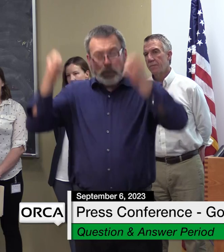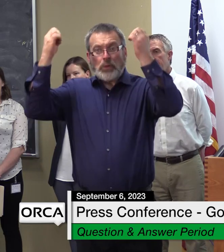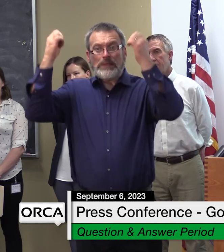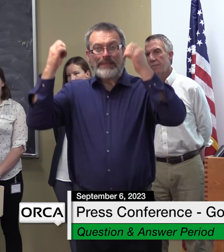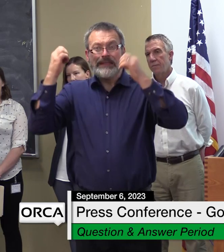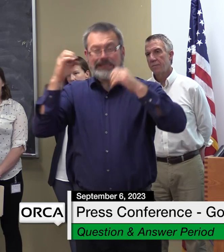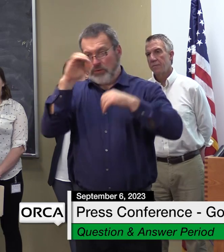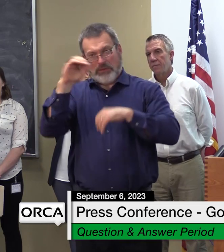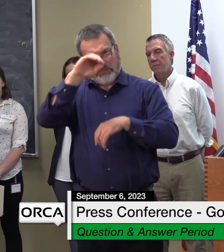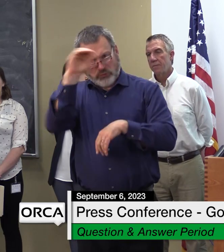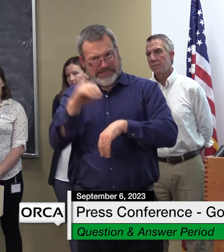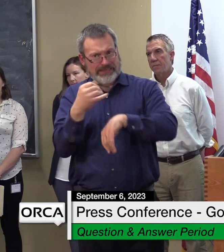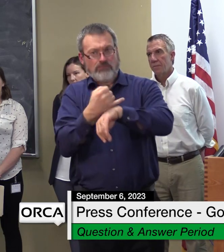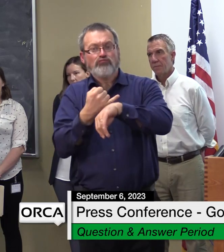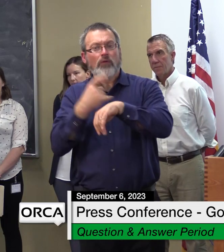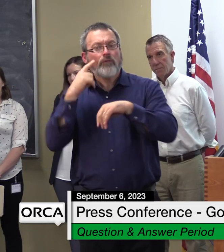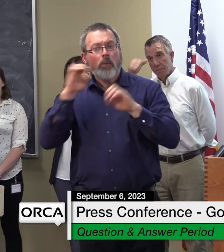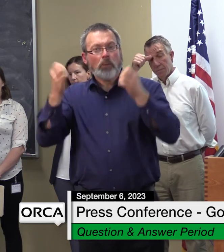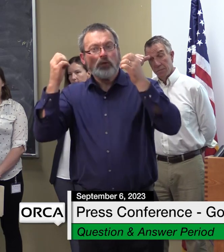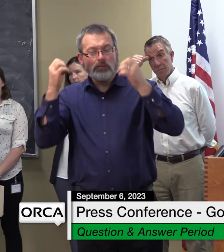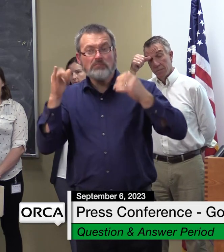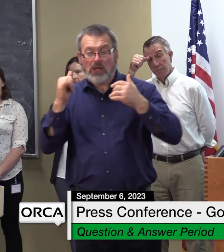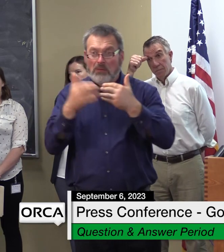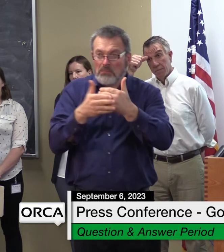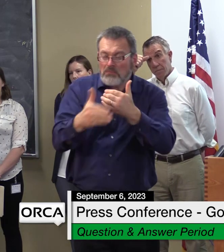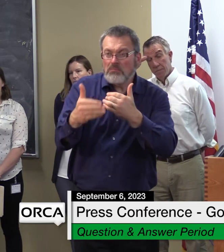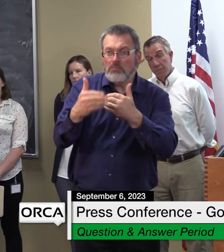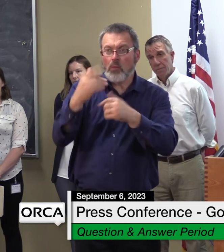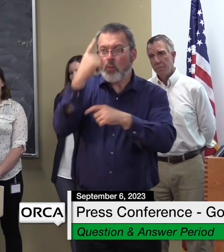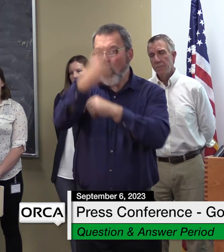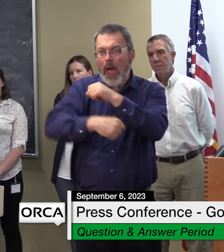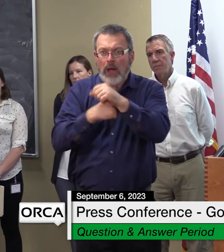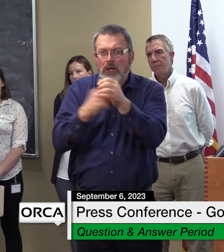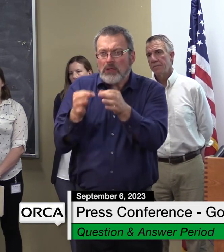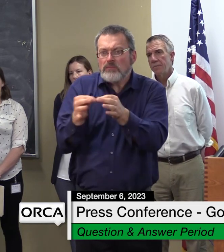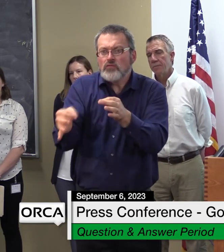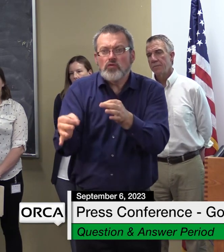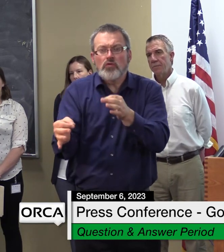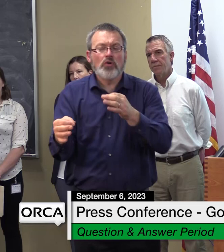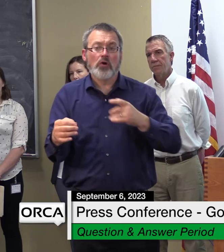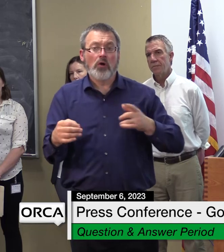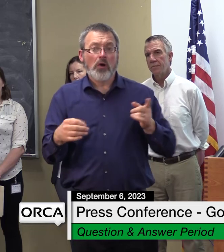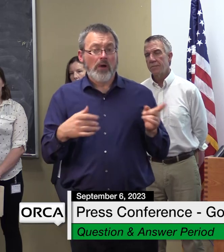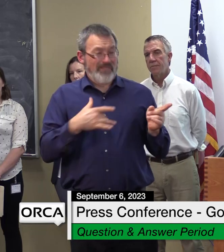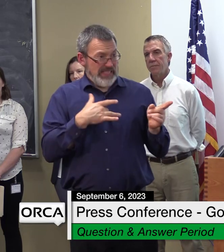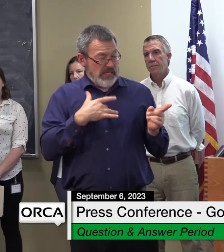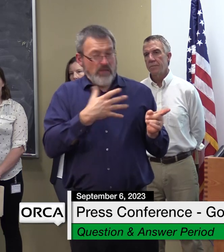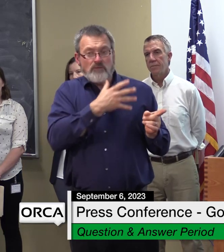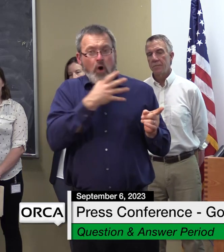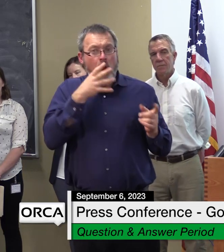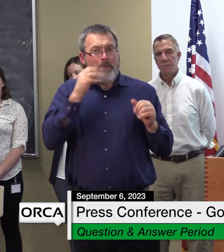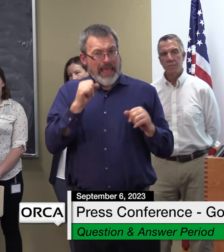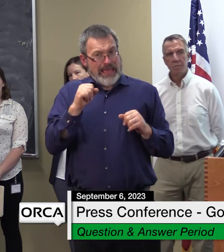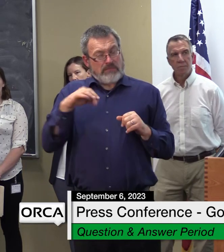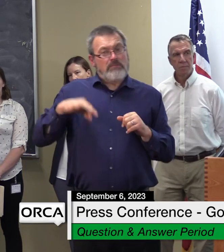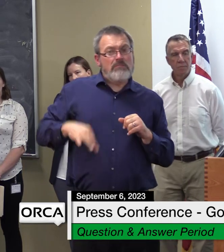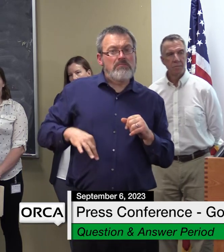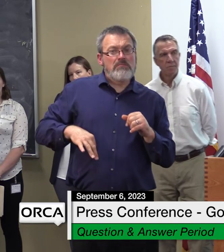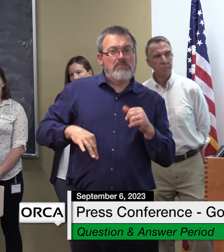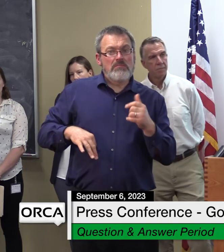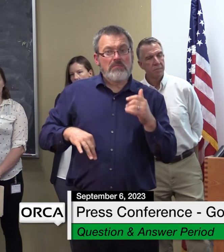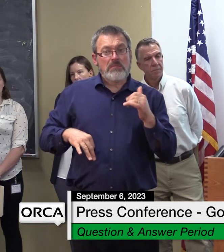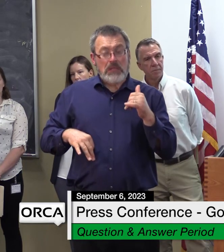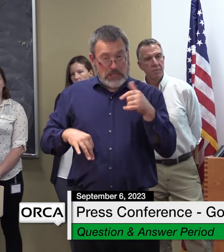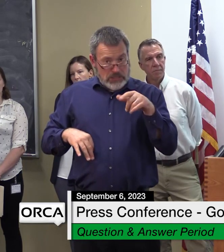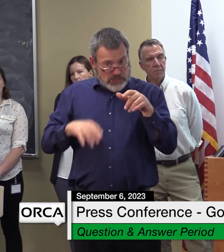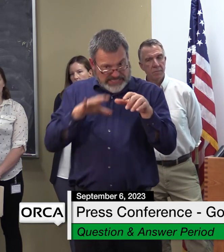payments on for up to 12 months. How do you suggest farmers work through this process logistically? Should that be their first stop? Should they